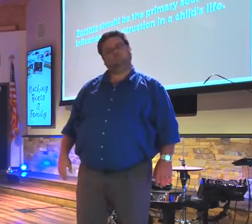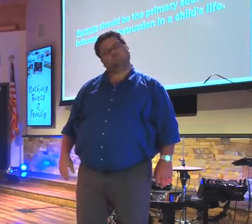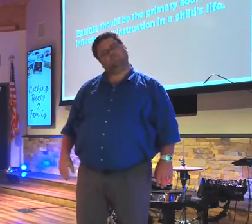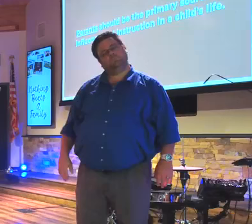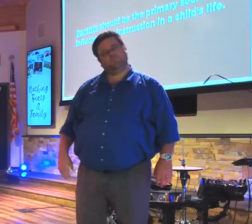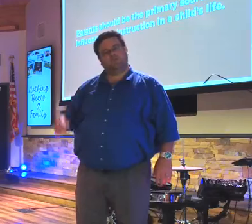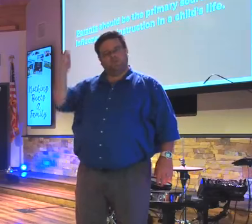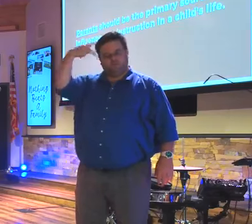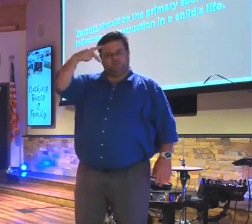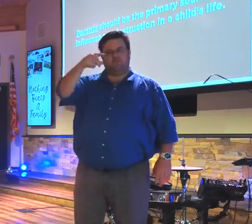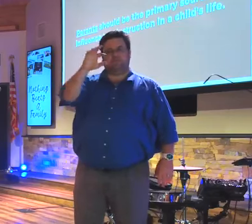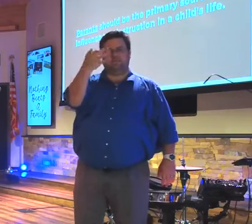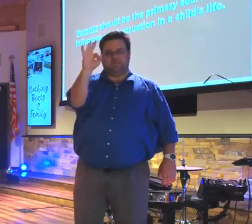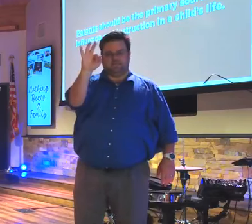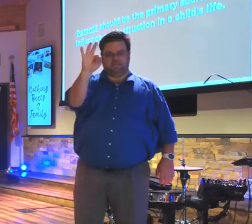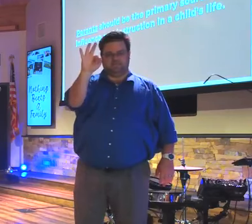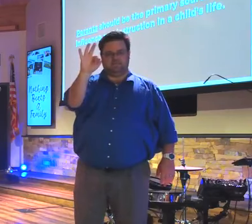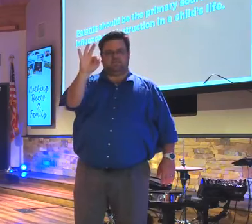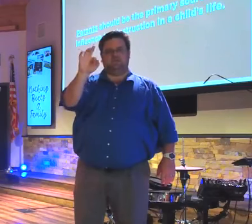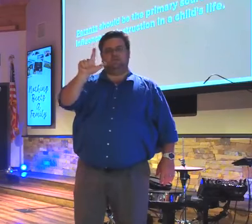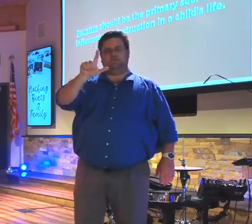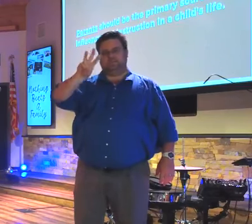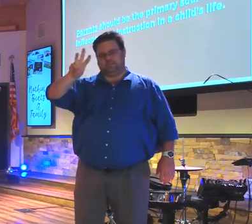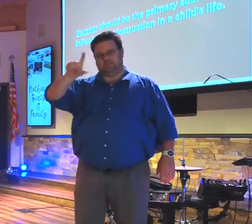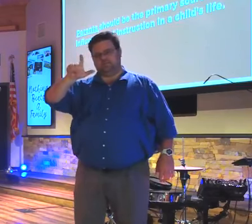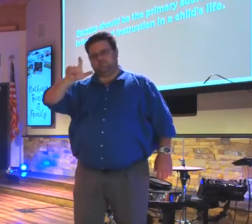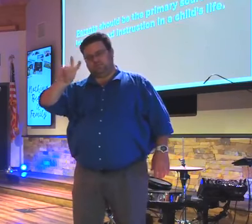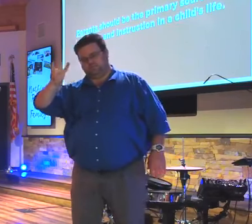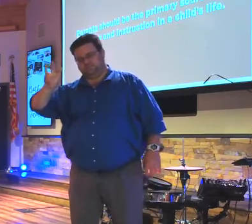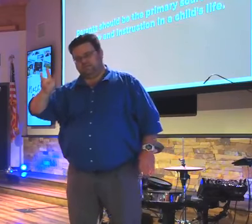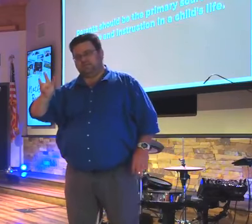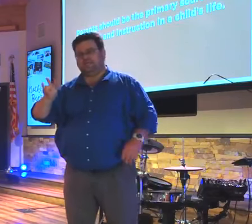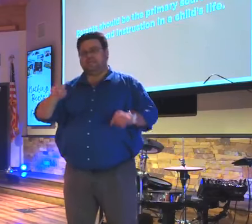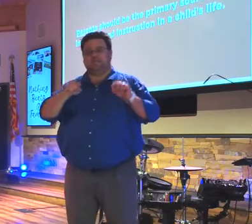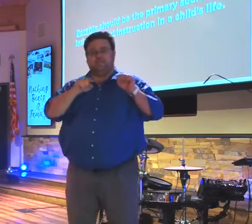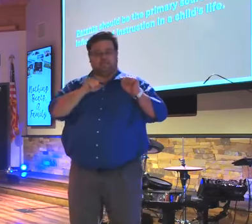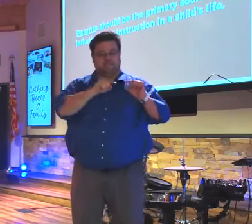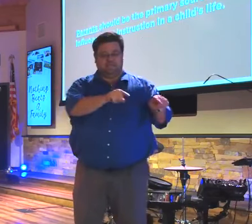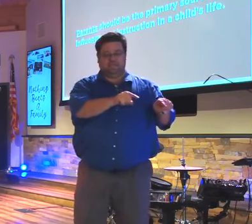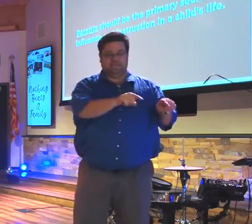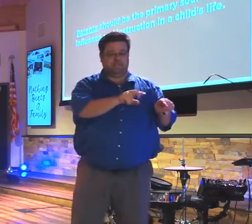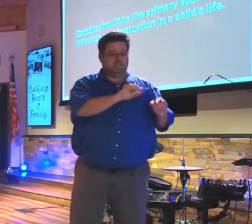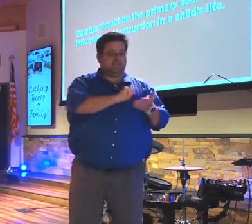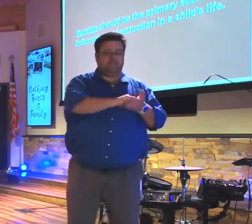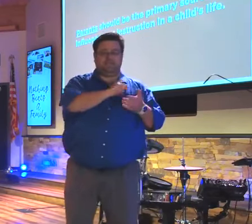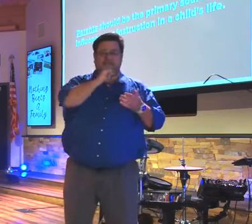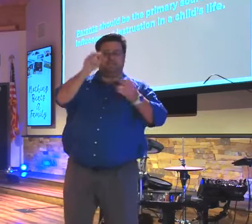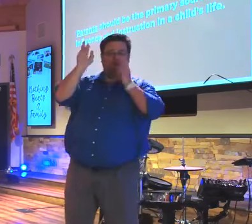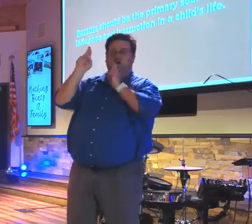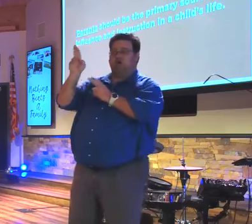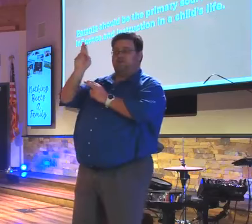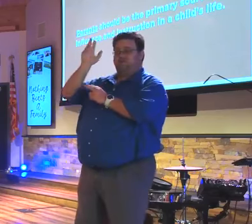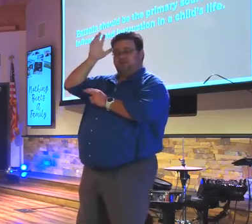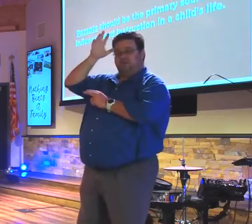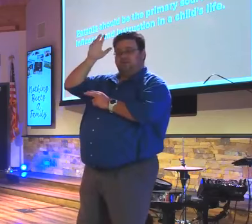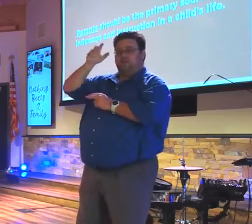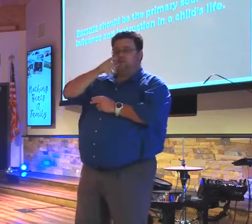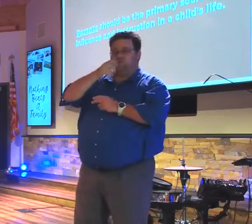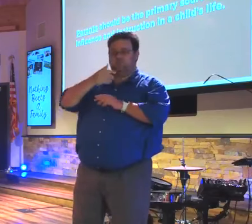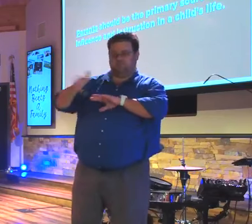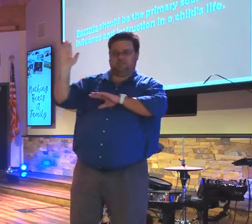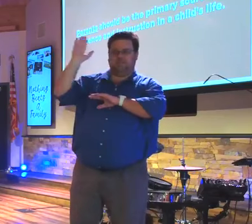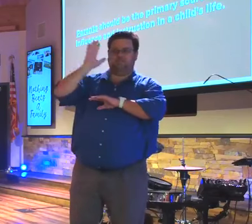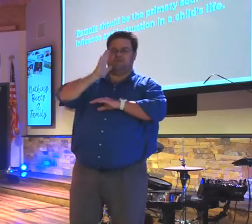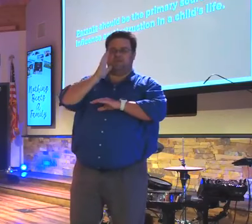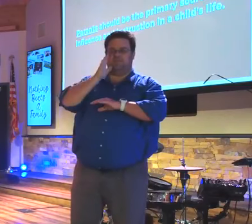All right, look at it with me. It says, he who mistreats his father and chases away his mother